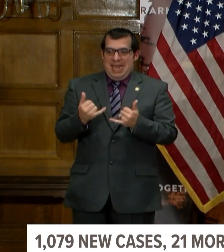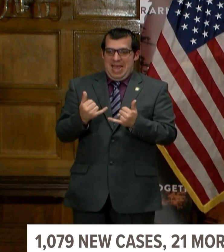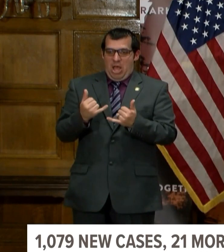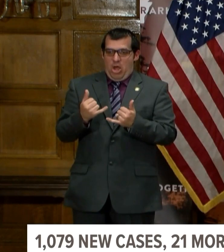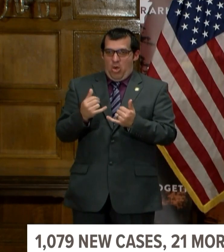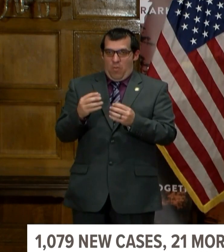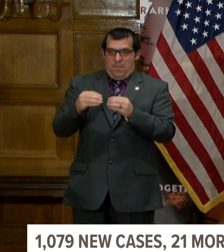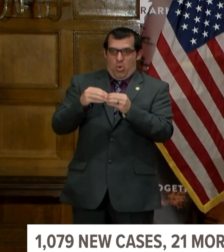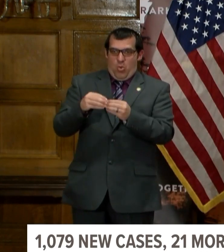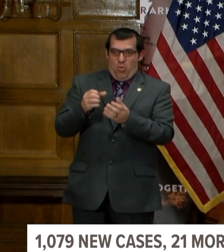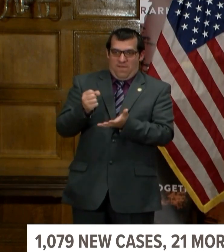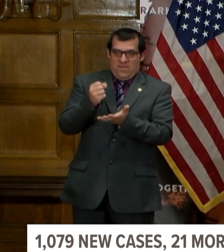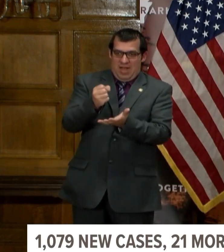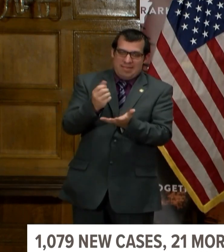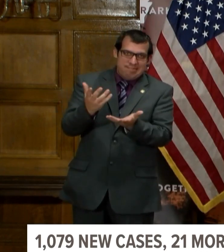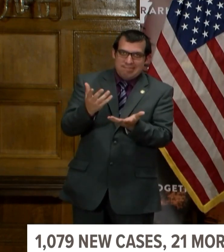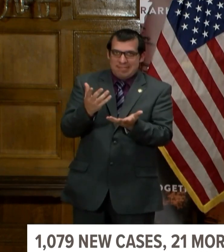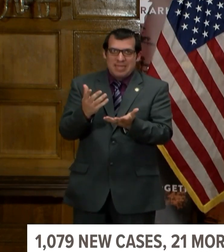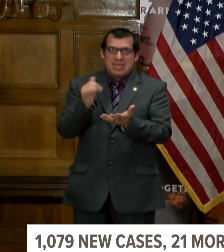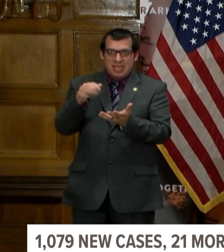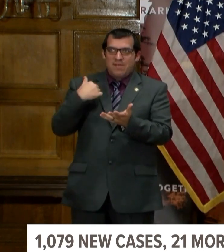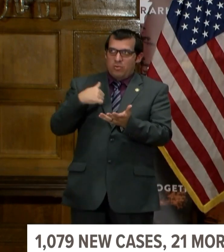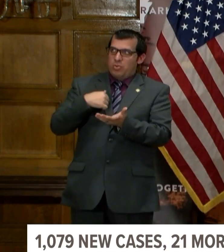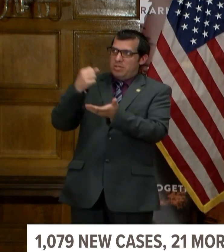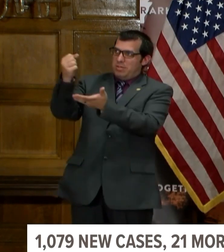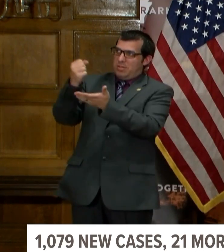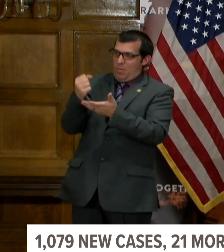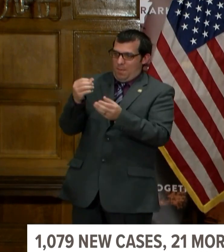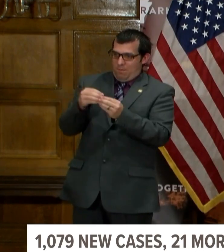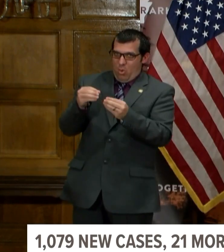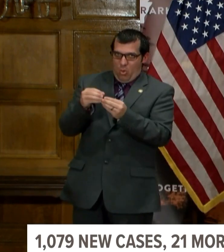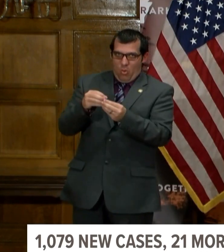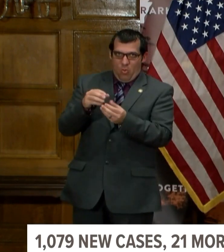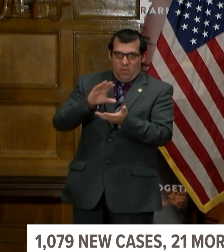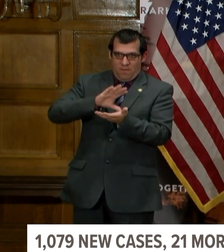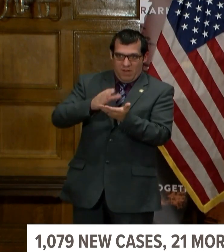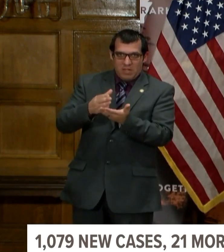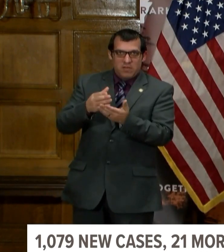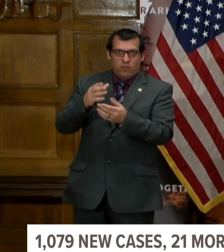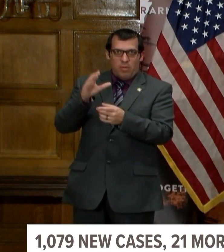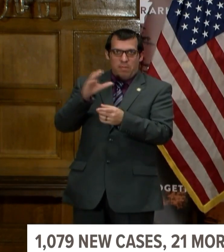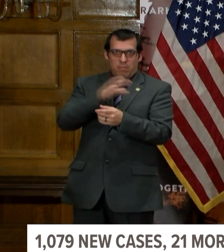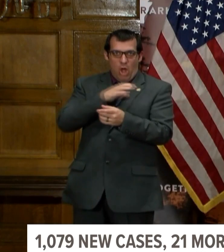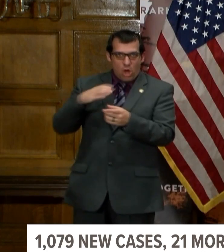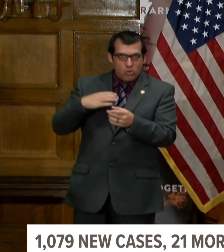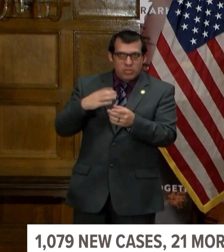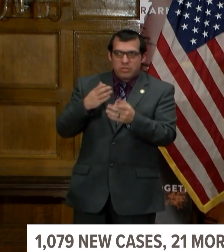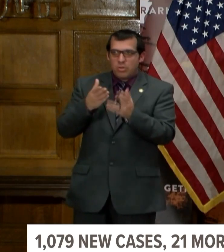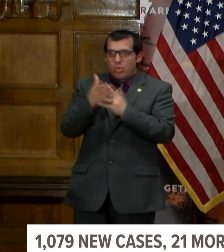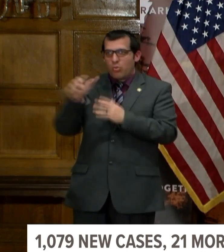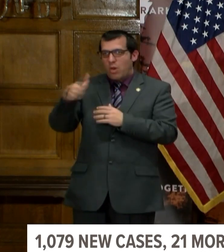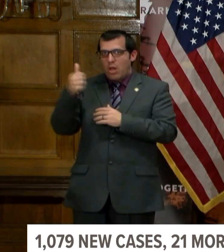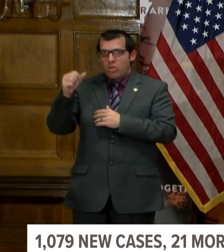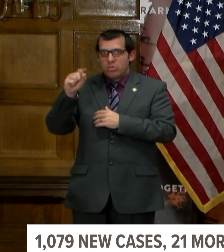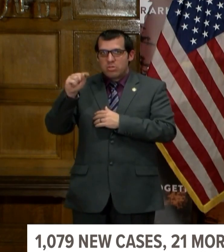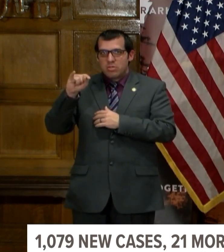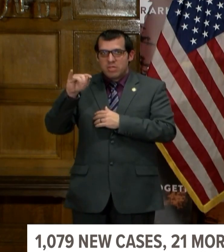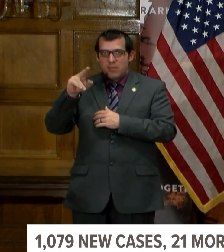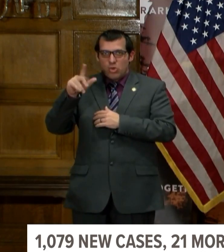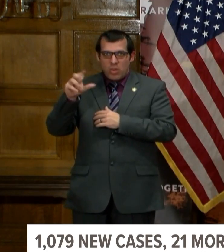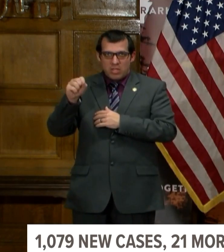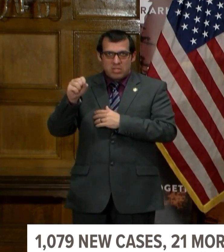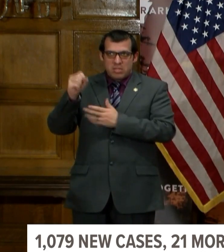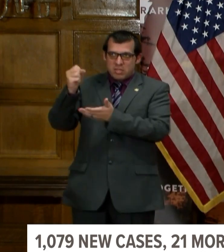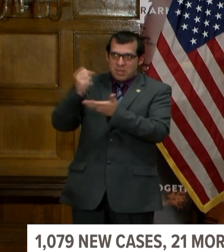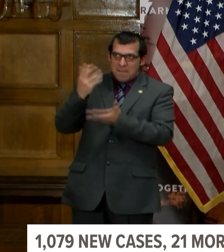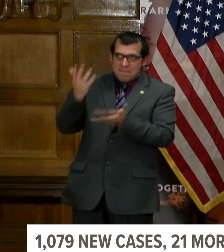funds now. If we get allocated additional funds from Congress through another stimulus package, that's